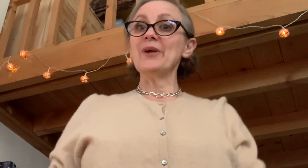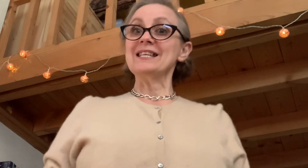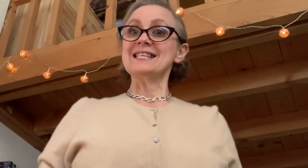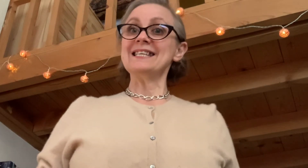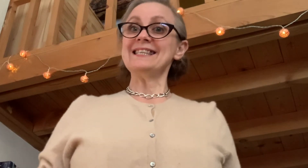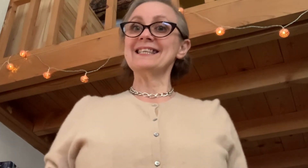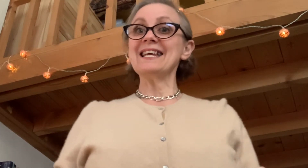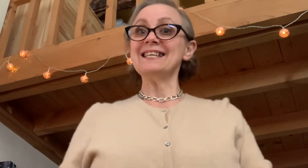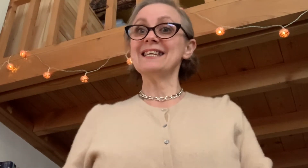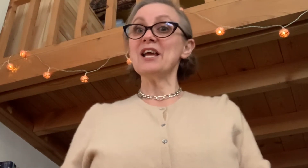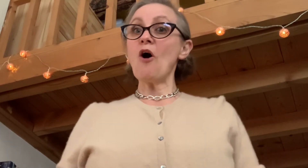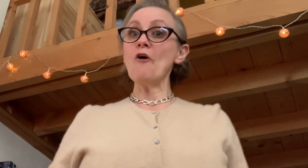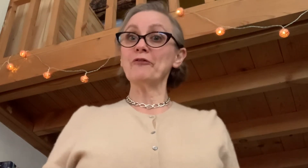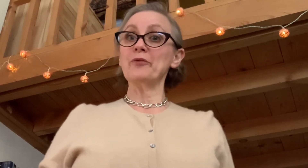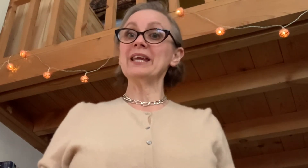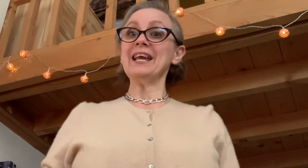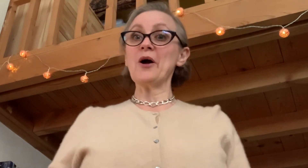Ready, steady, off we go,